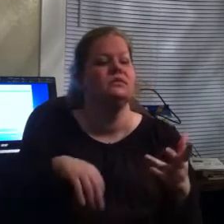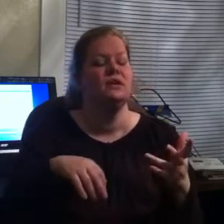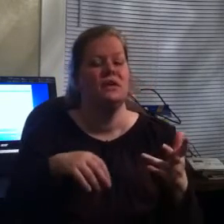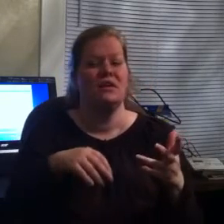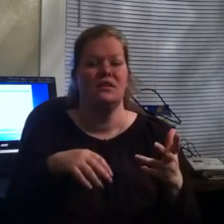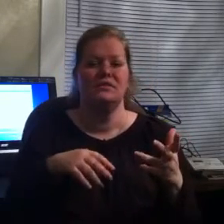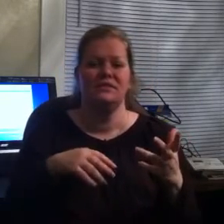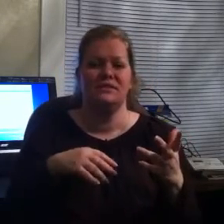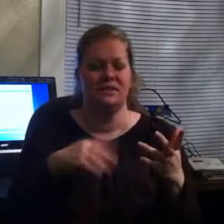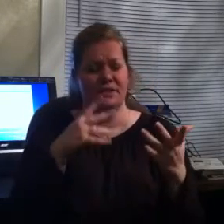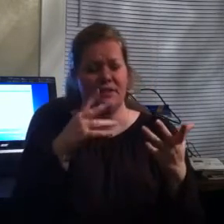straight to the forefront.